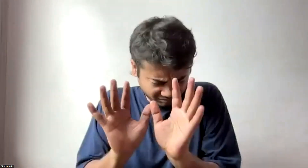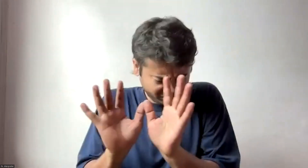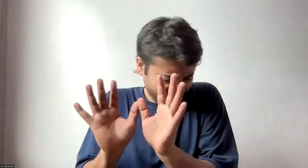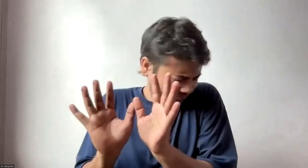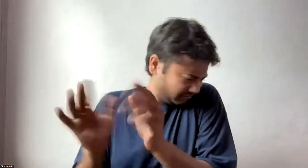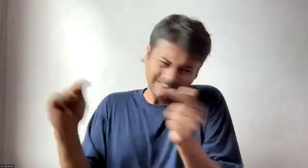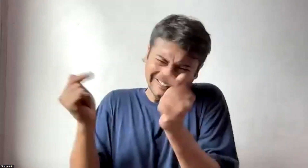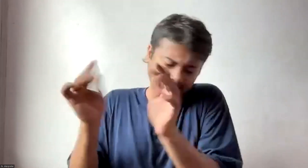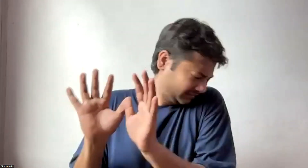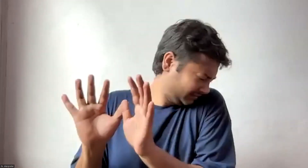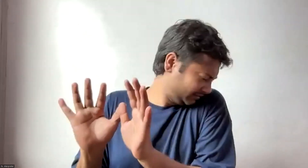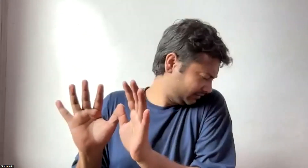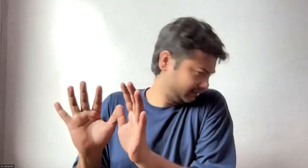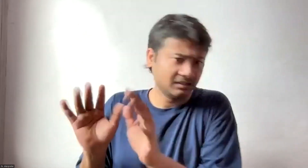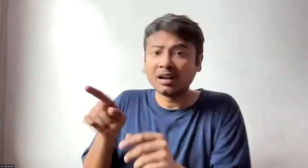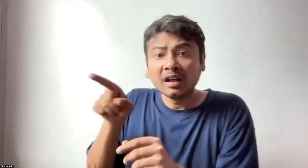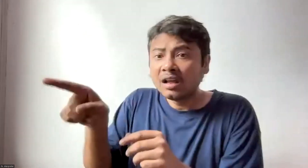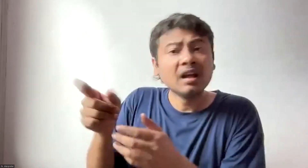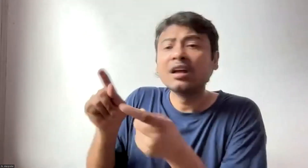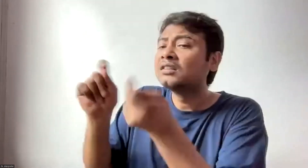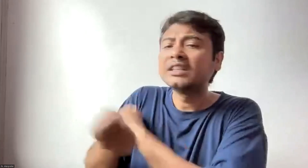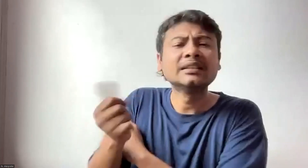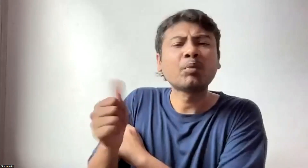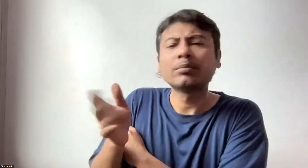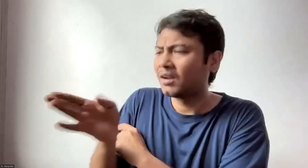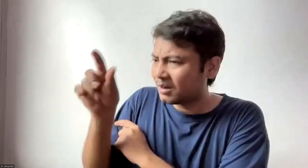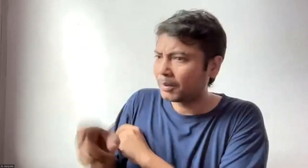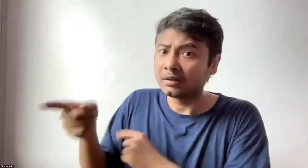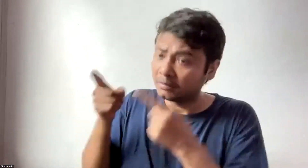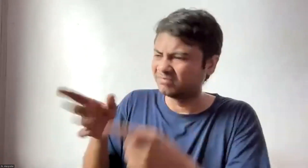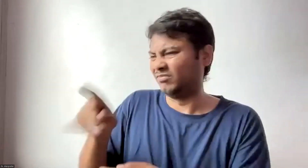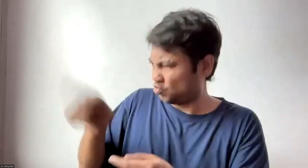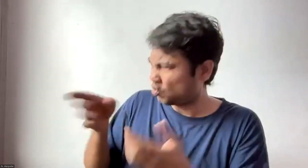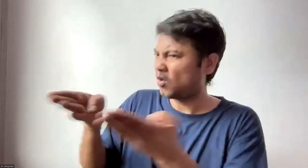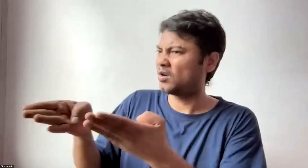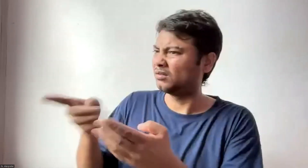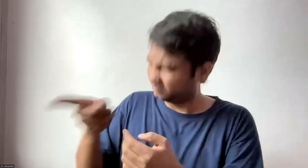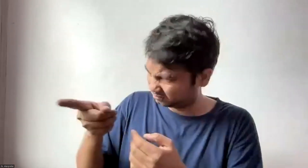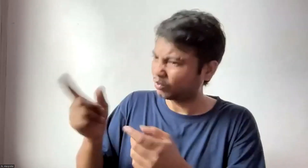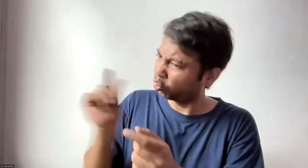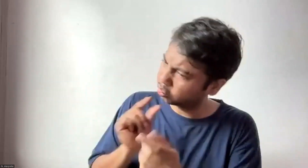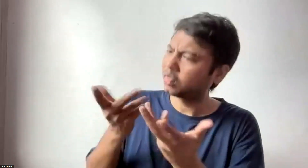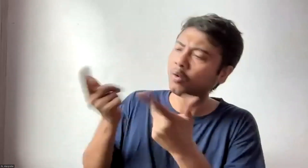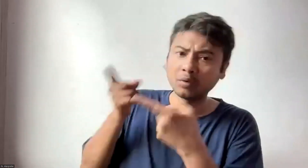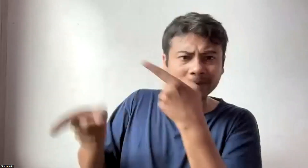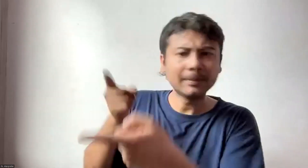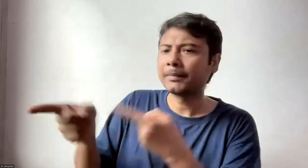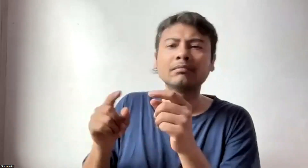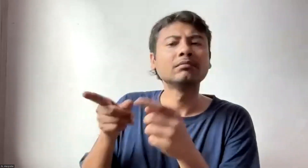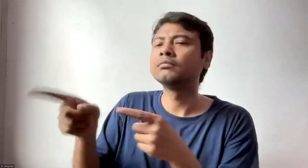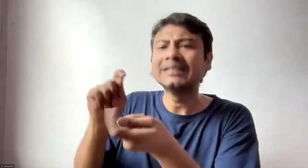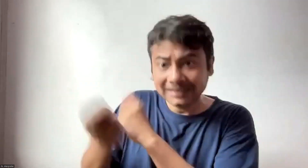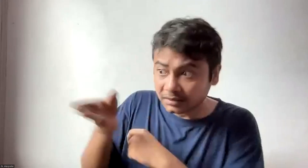change. We cannot say the other person is doing wrong. That's why I am behaving bad. No. The only person you can change